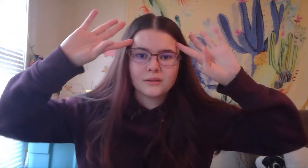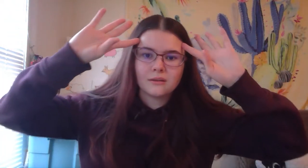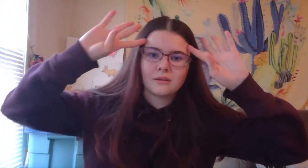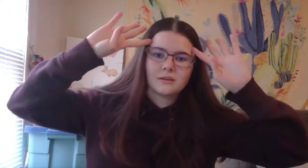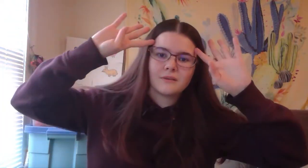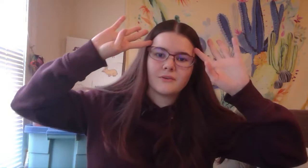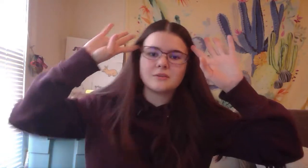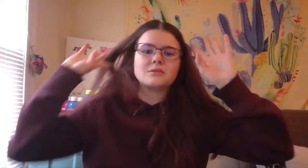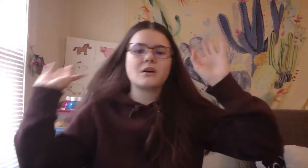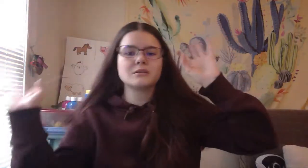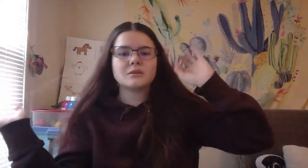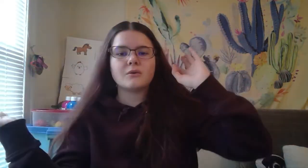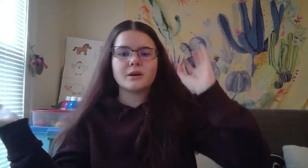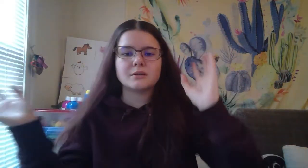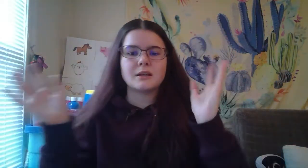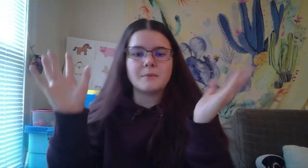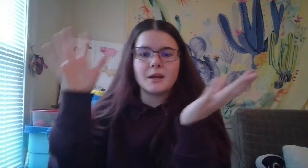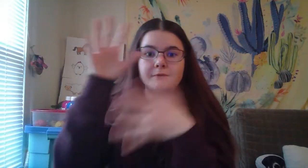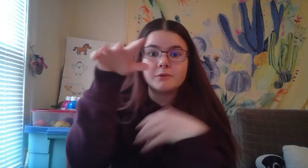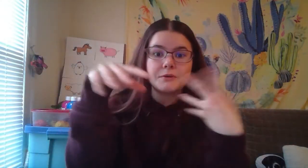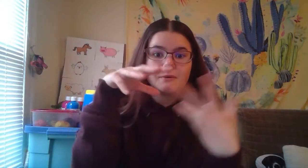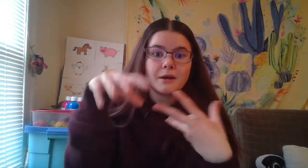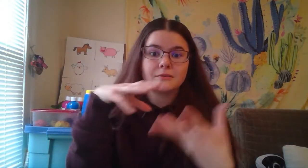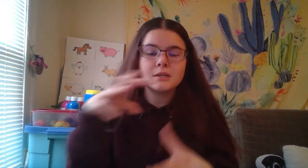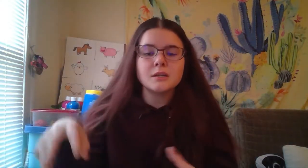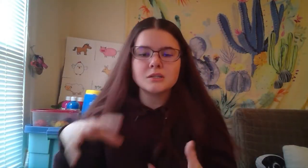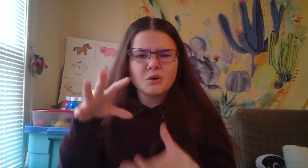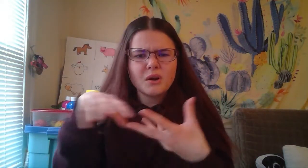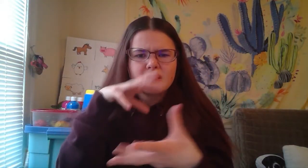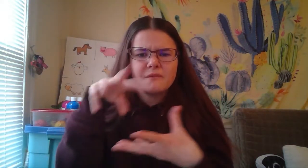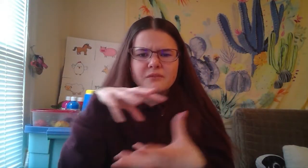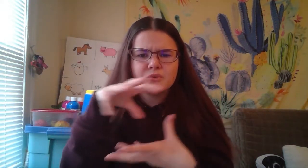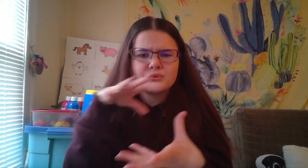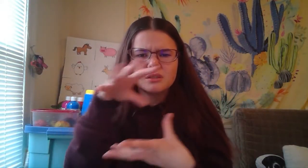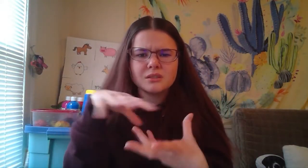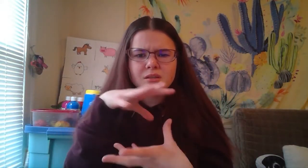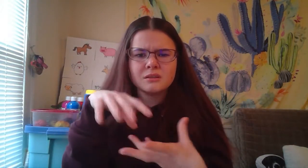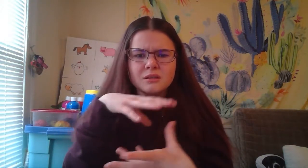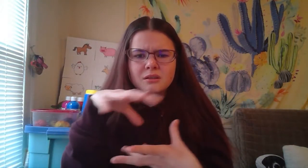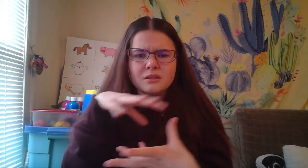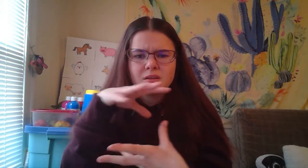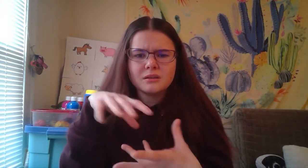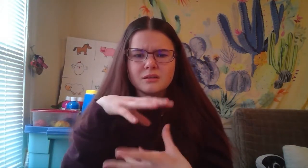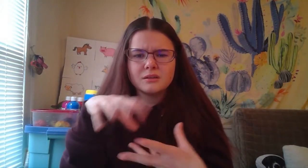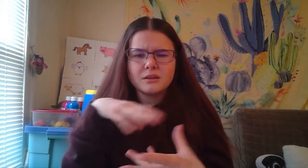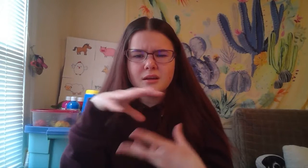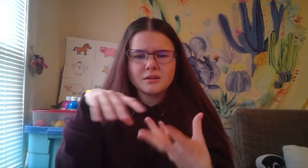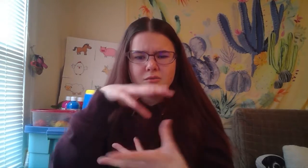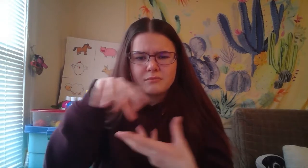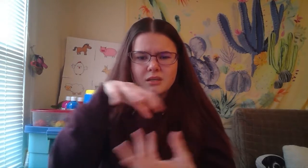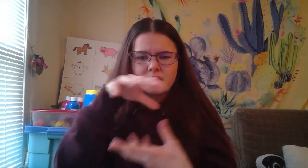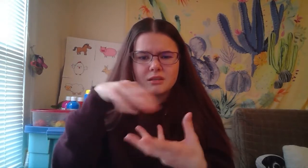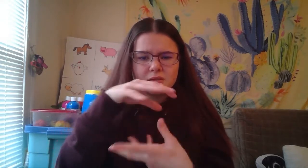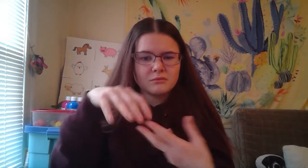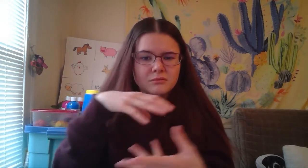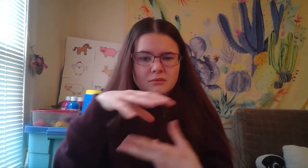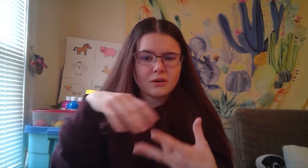and different thoughts going on inside my head floating around. So confused. And you're mixing all